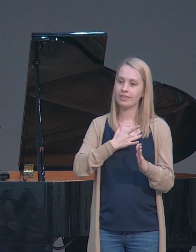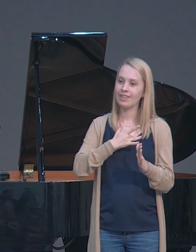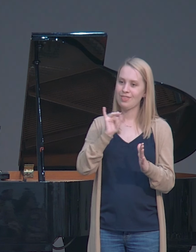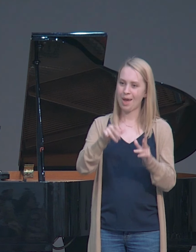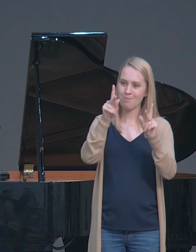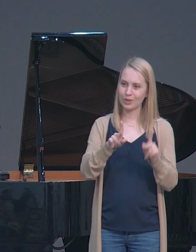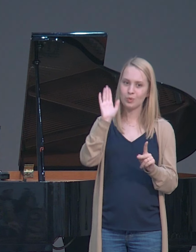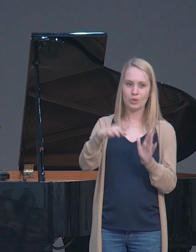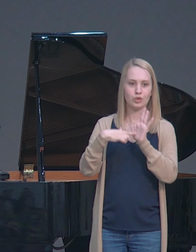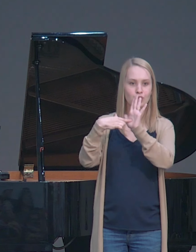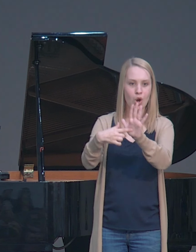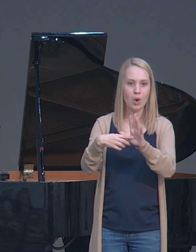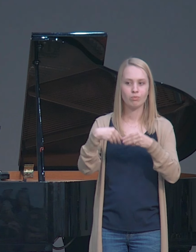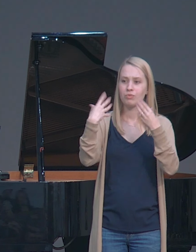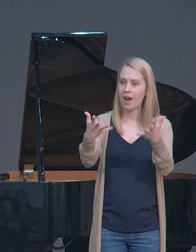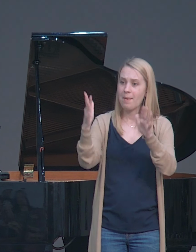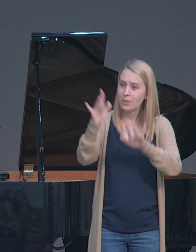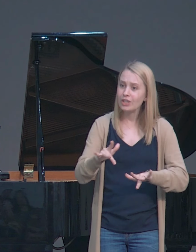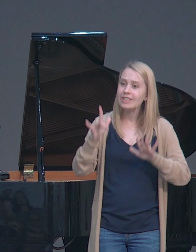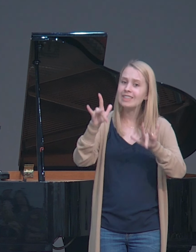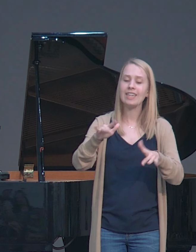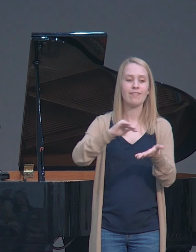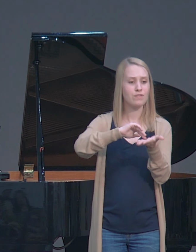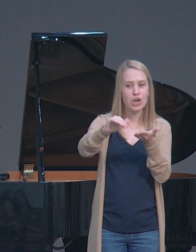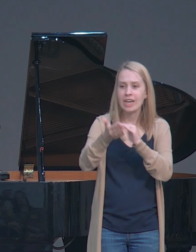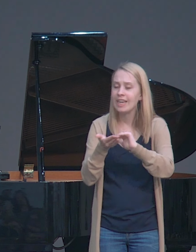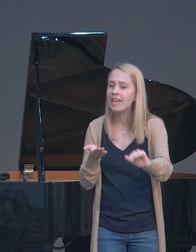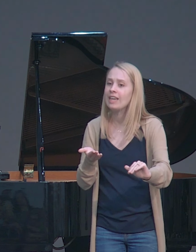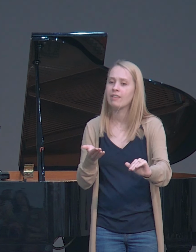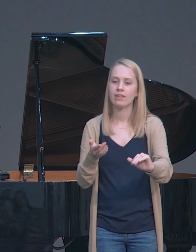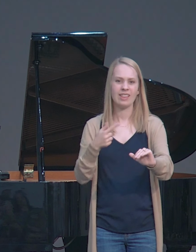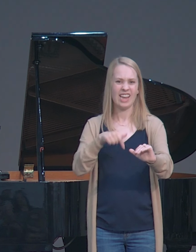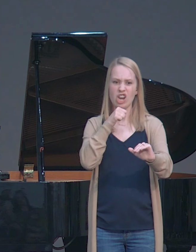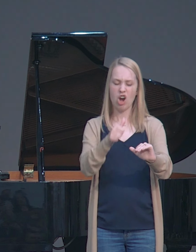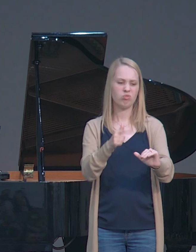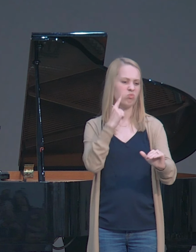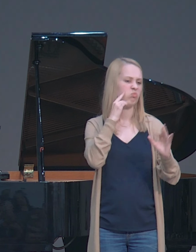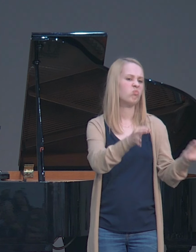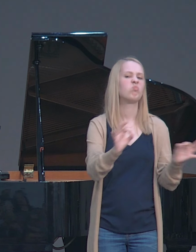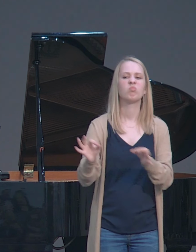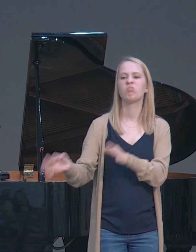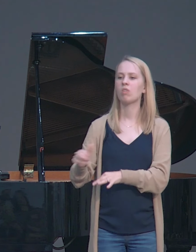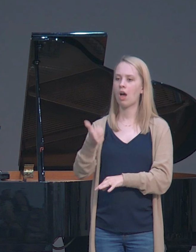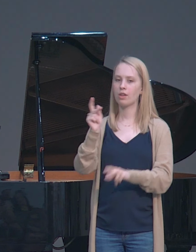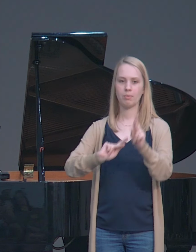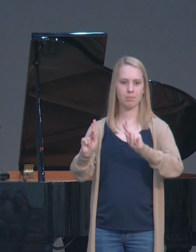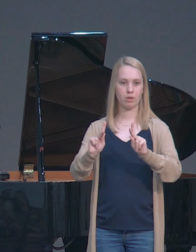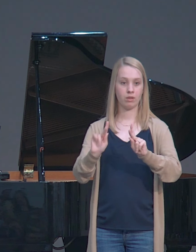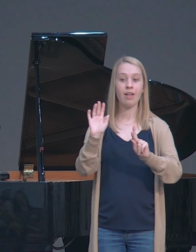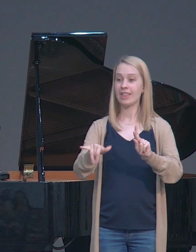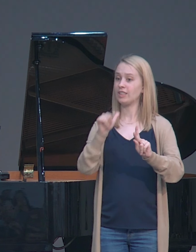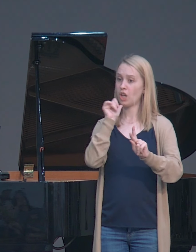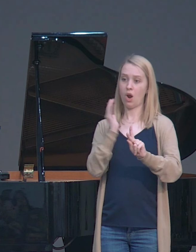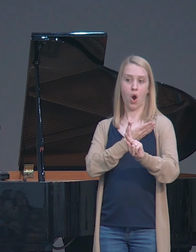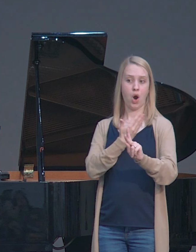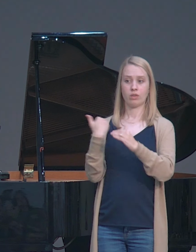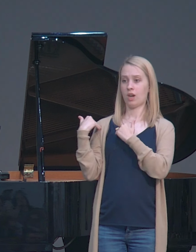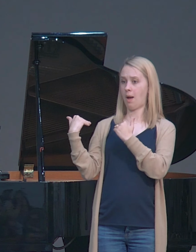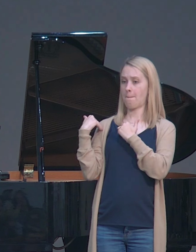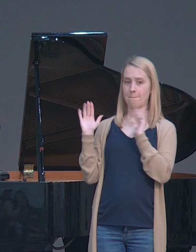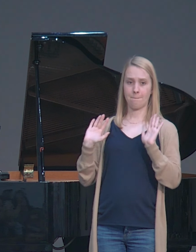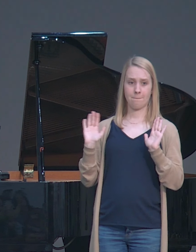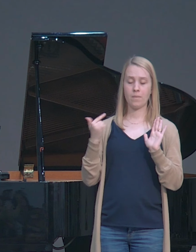forgive. They do not condemn others mercilessly. That's not our place. It's not our place.